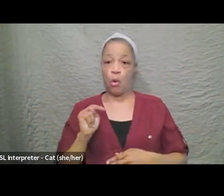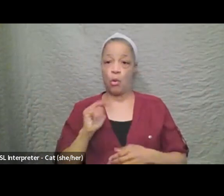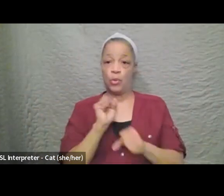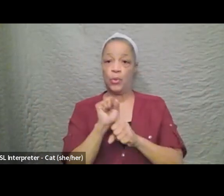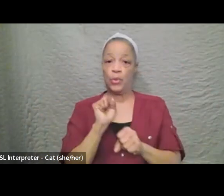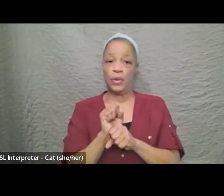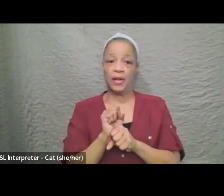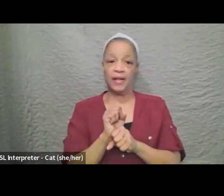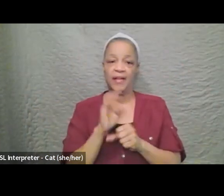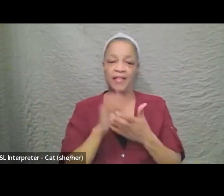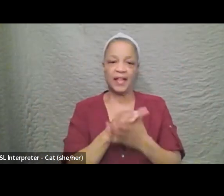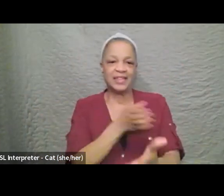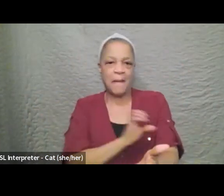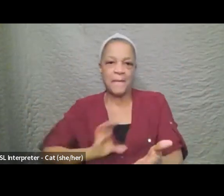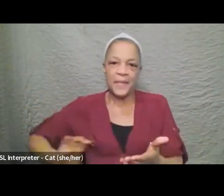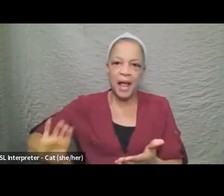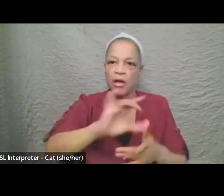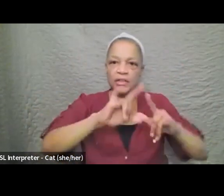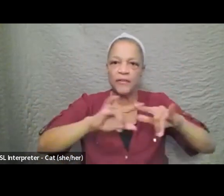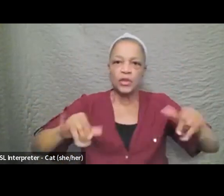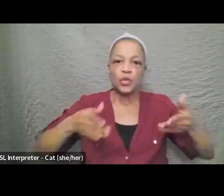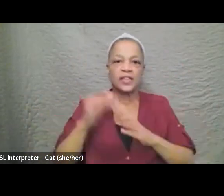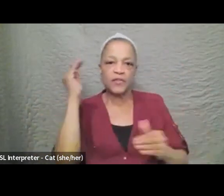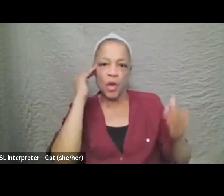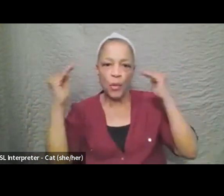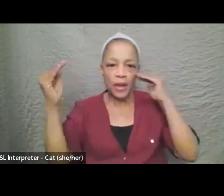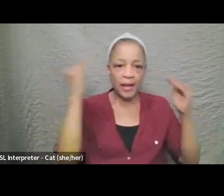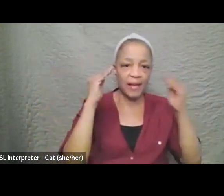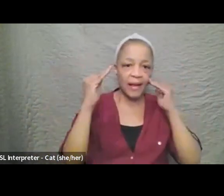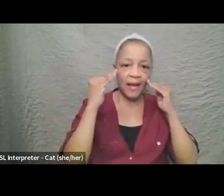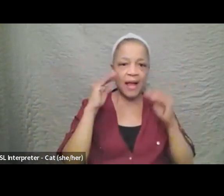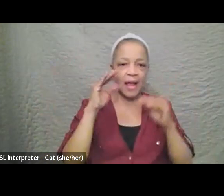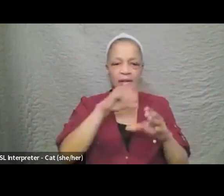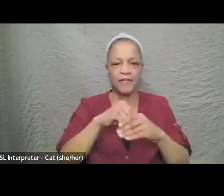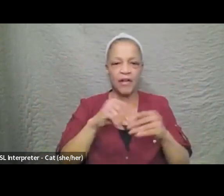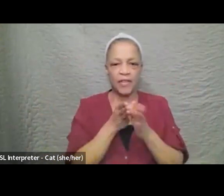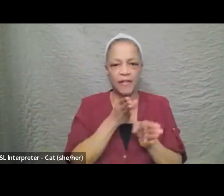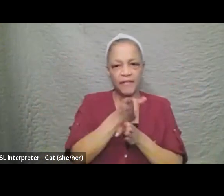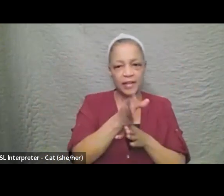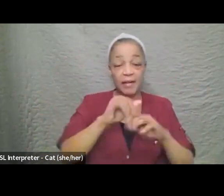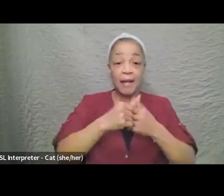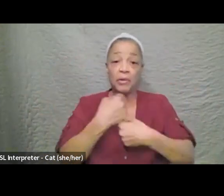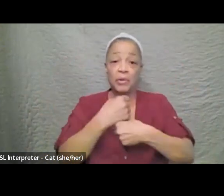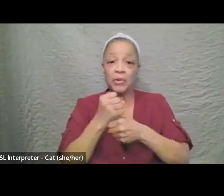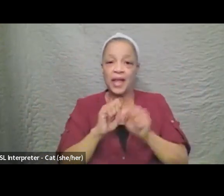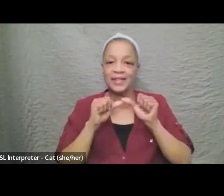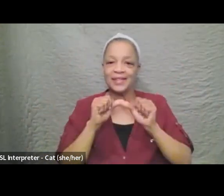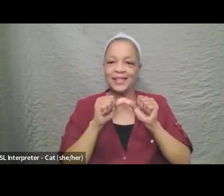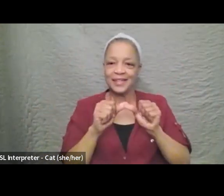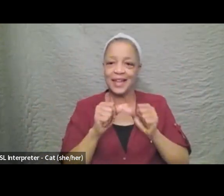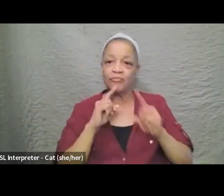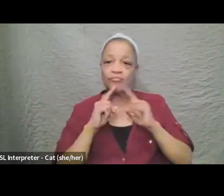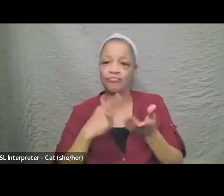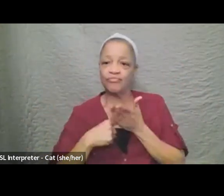This empowers diverse ways of knowing and being within the field, and how to create sustained